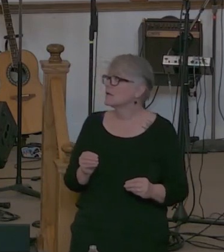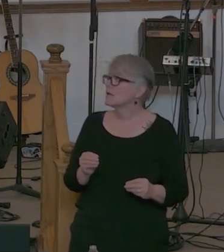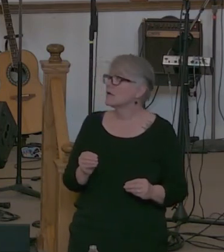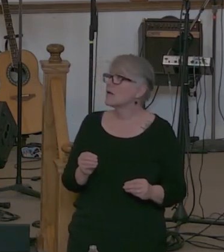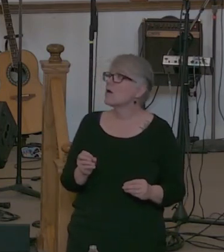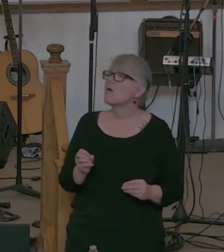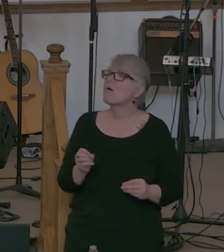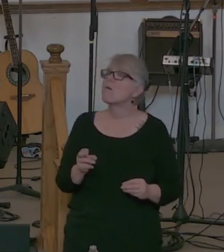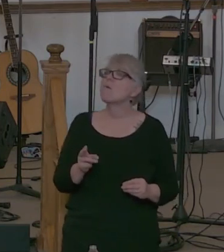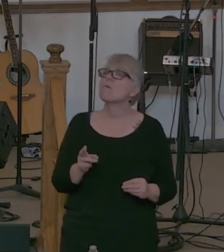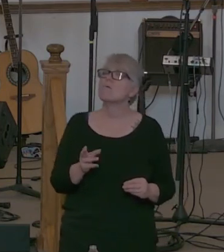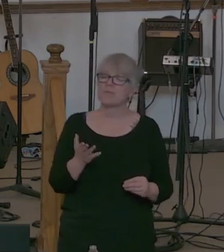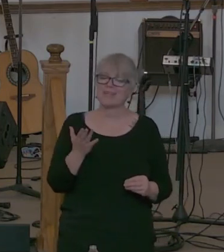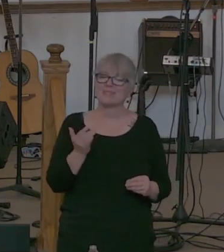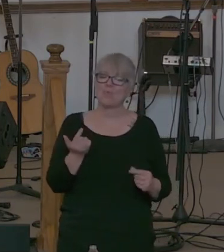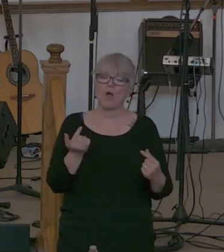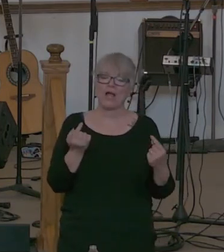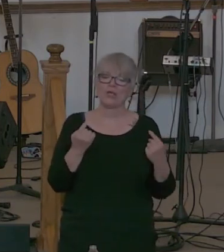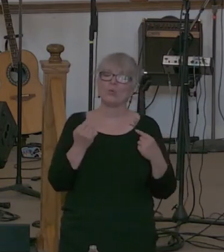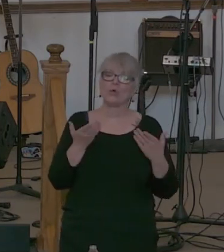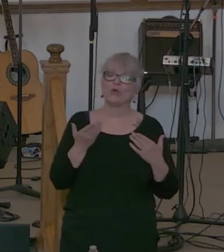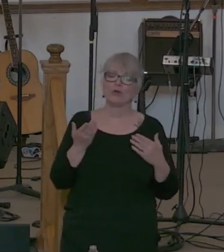that's what you're here for, stupid.